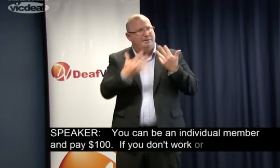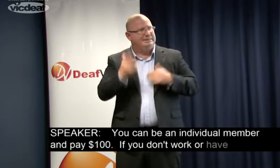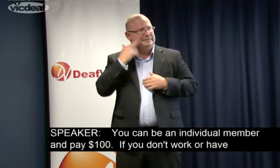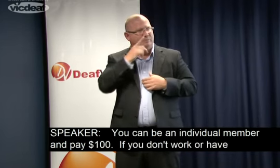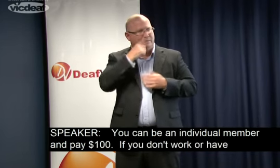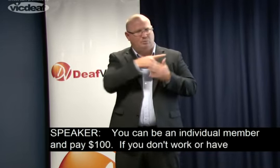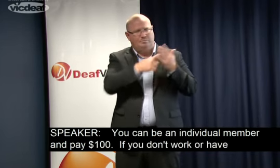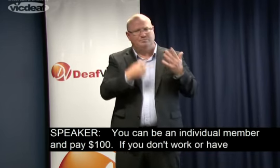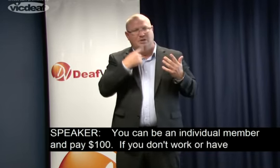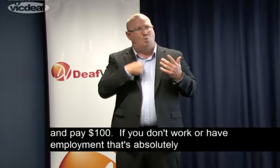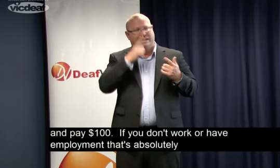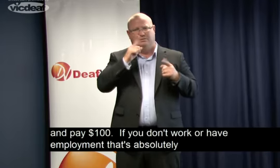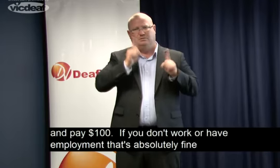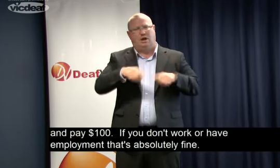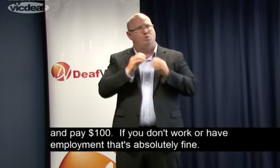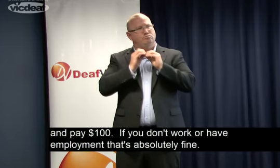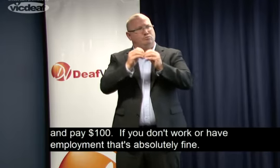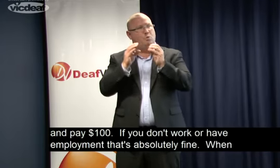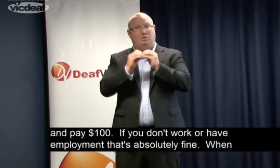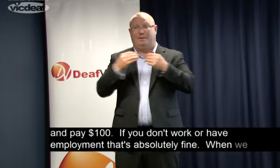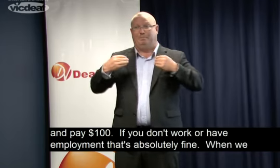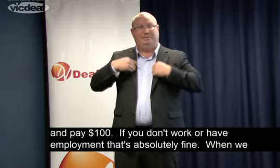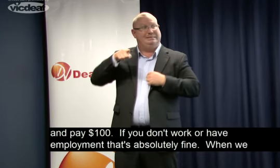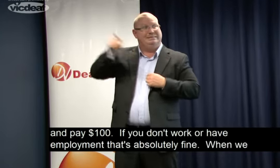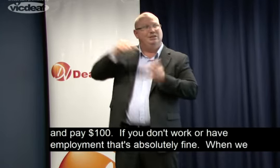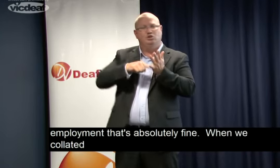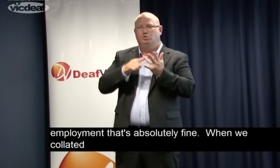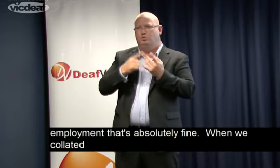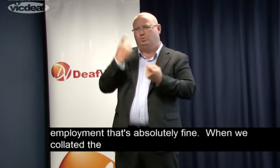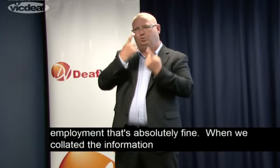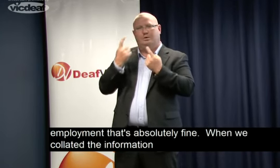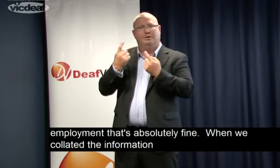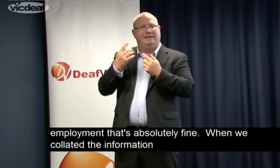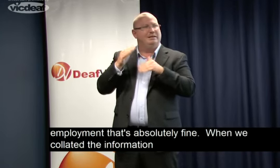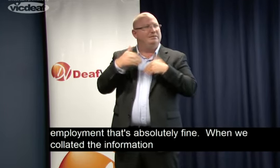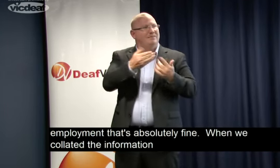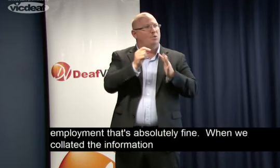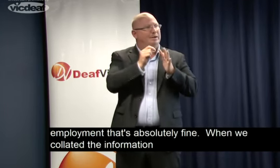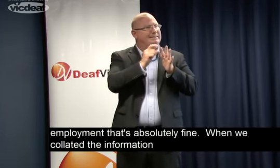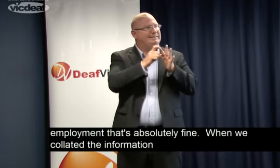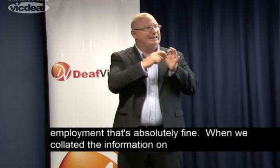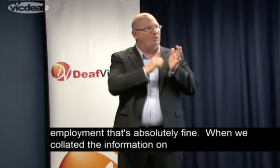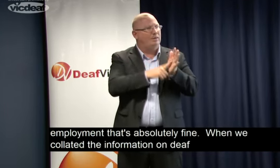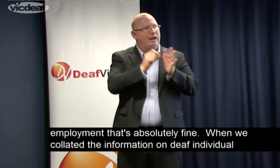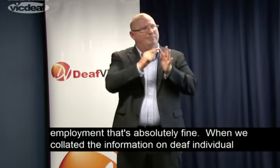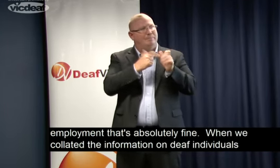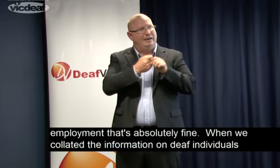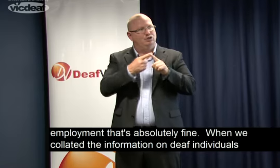When we collated the information from many deaf individuals, we talked about how we can negotiate with businesses in terms